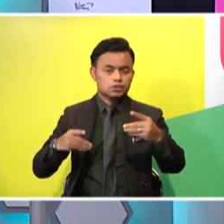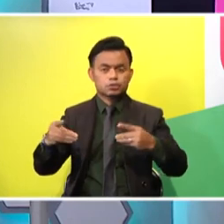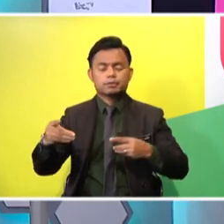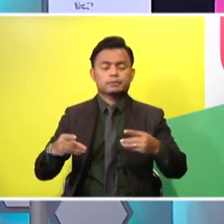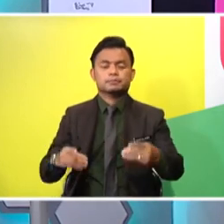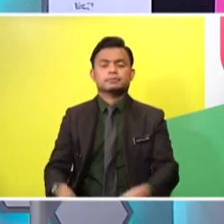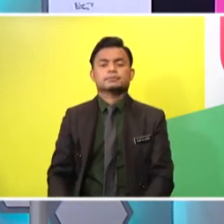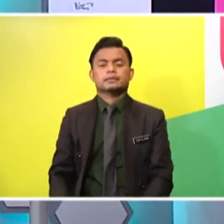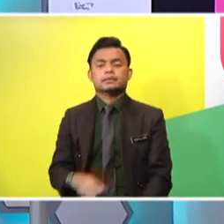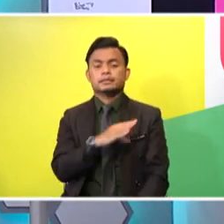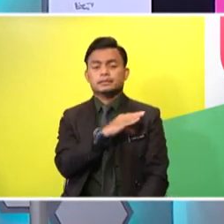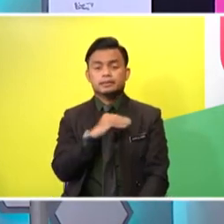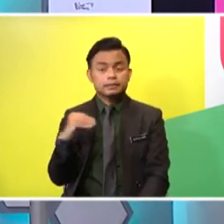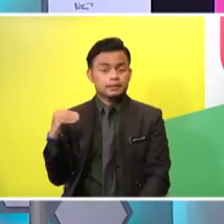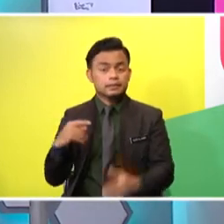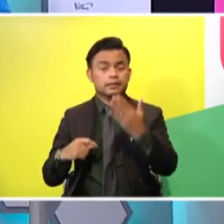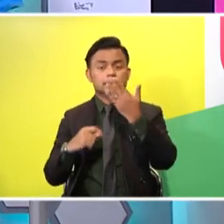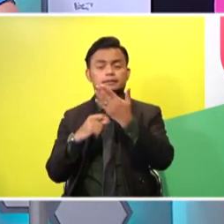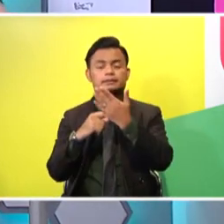going to add.